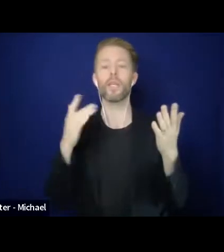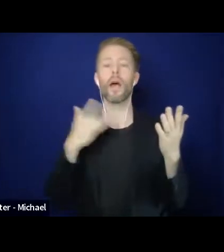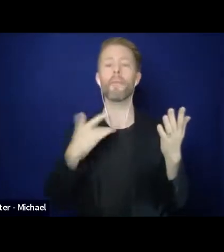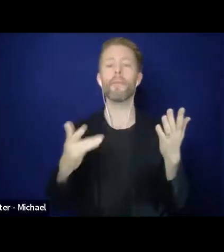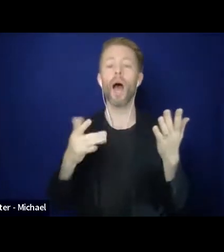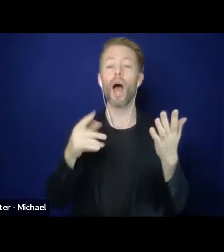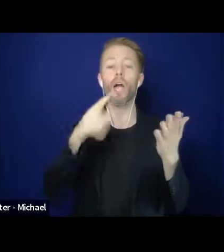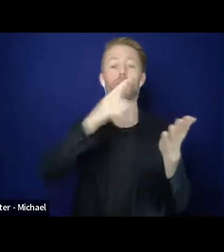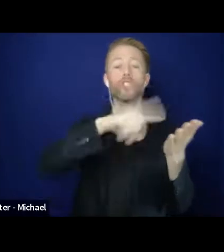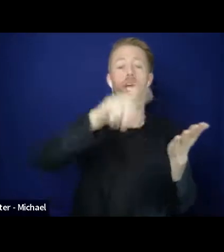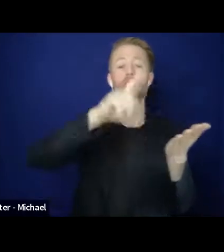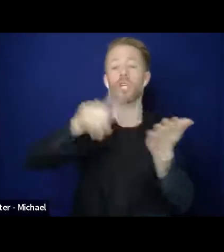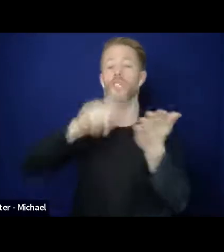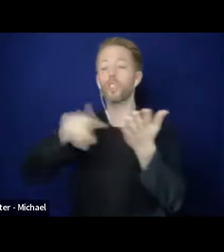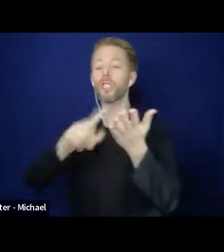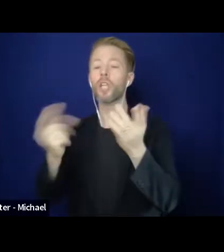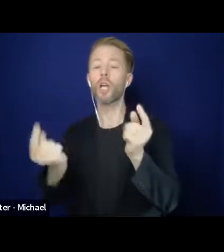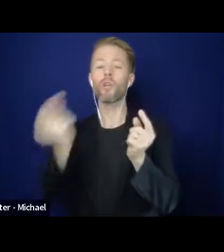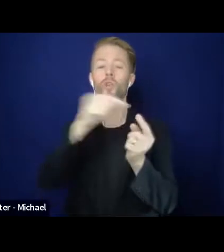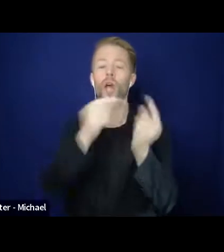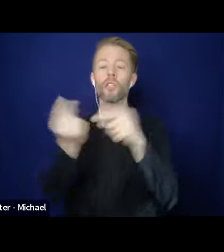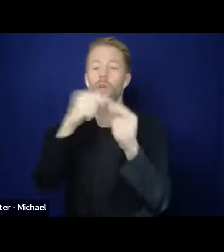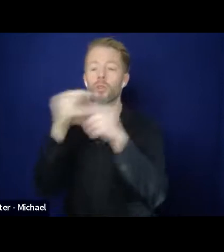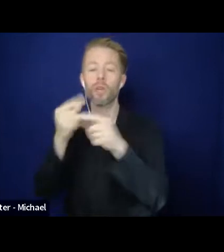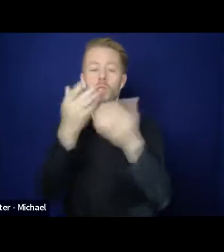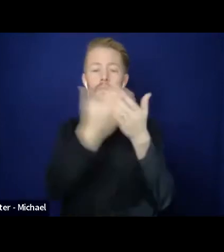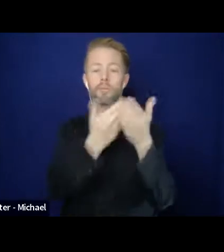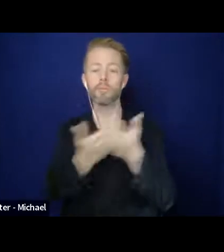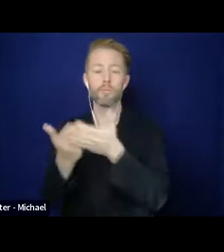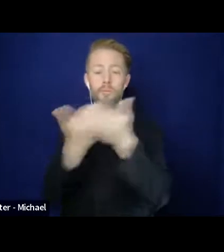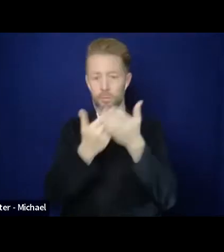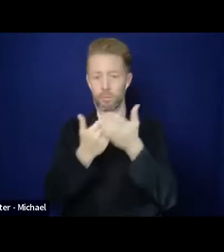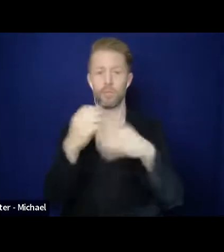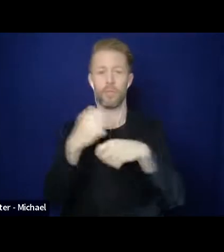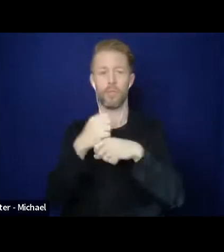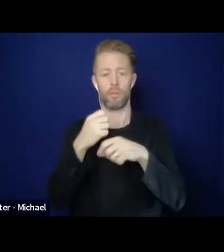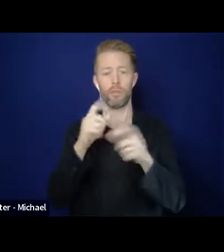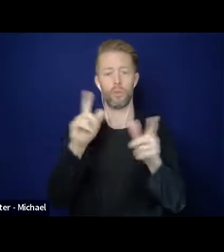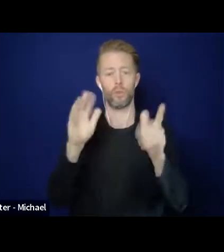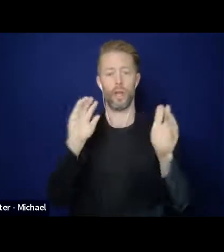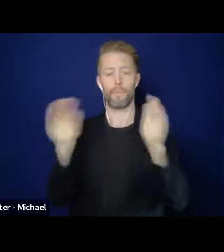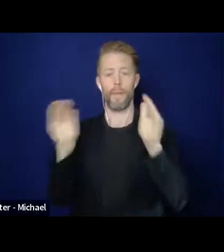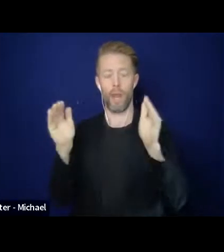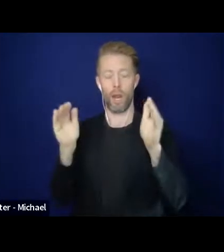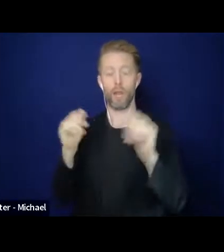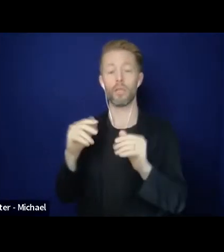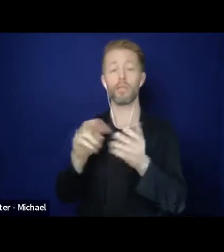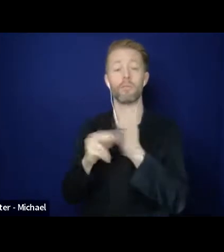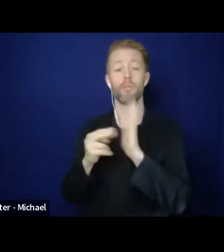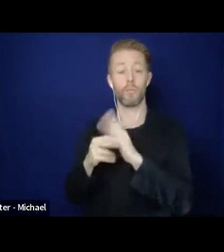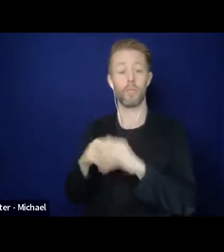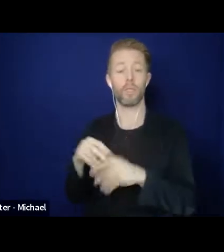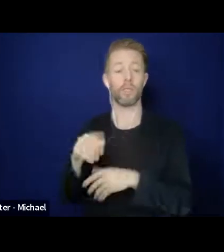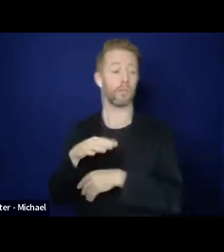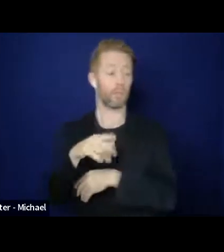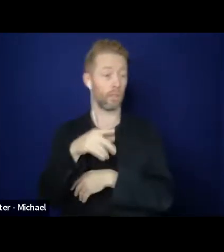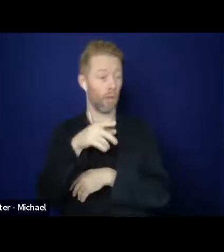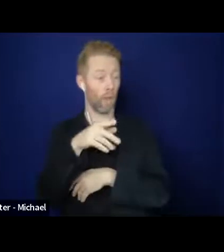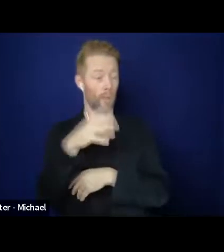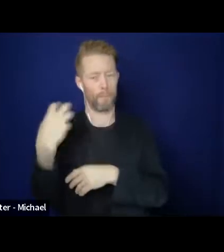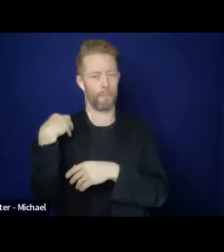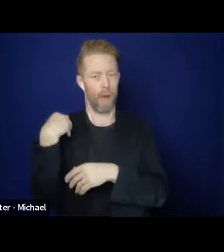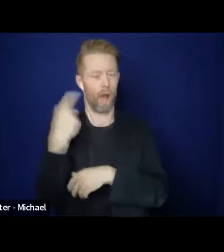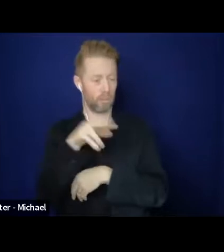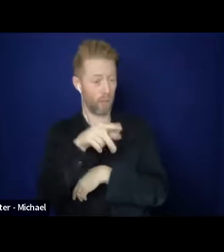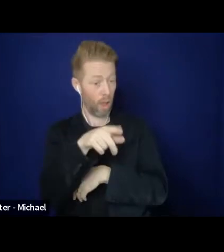create a larger system and network of data to compare against what employees say they need in terms of the amount of time they have to work